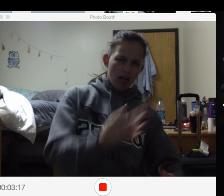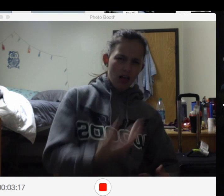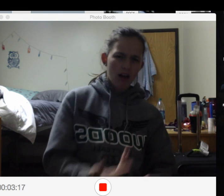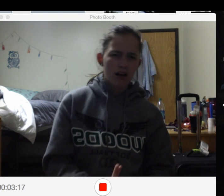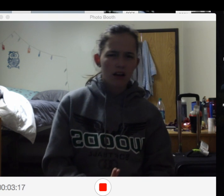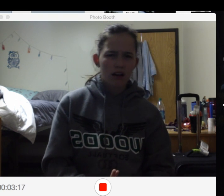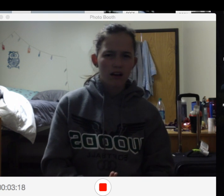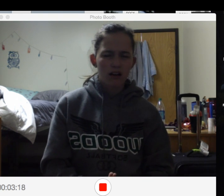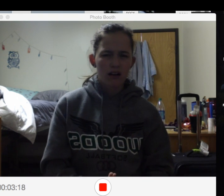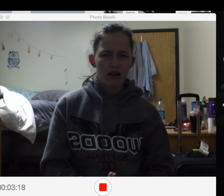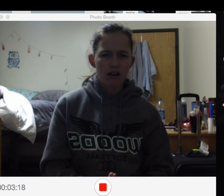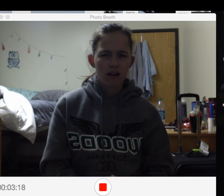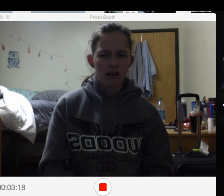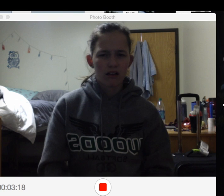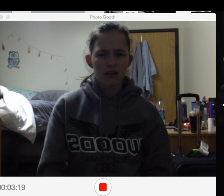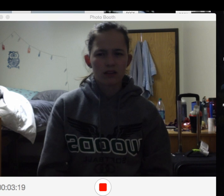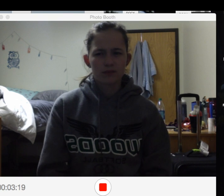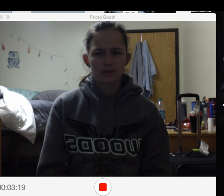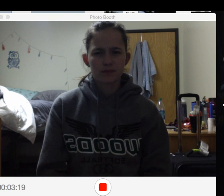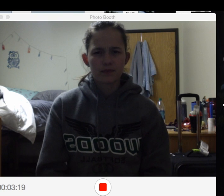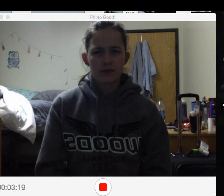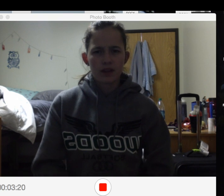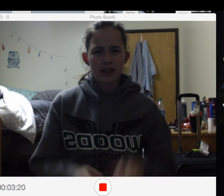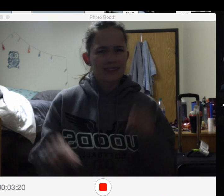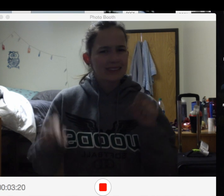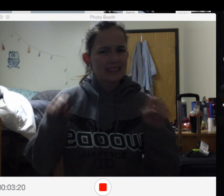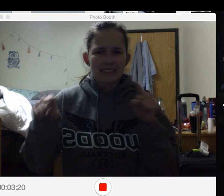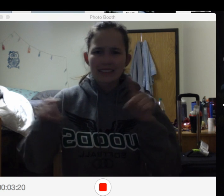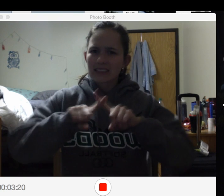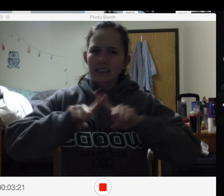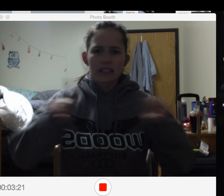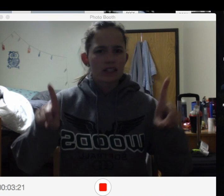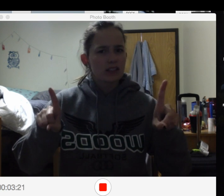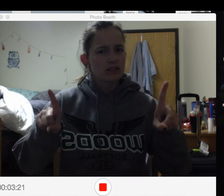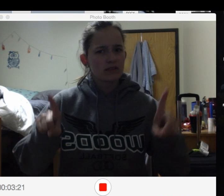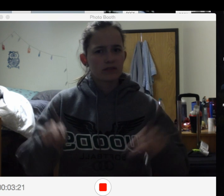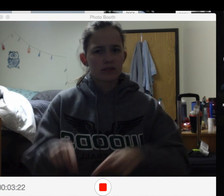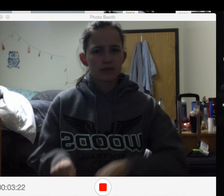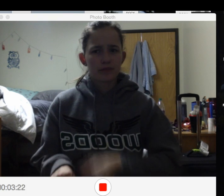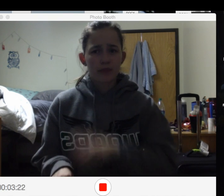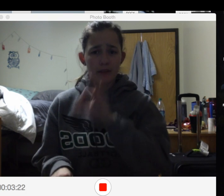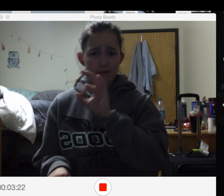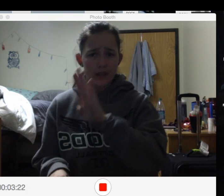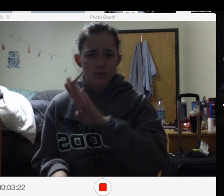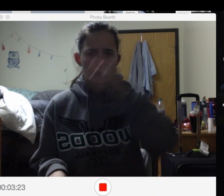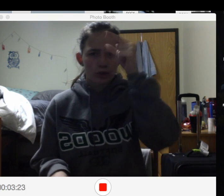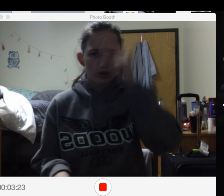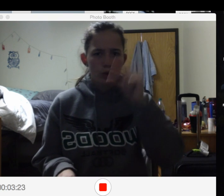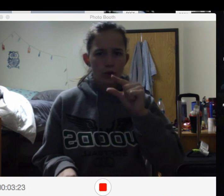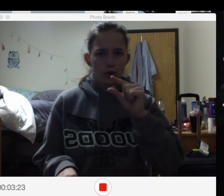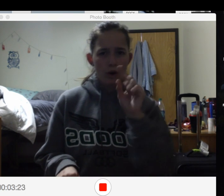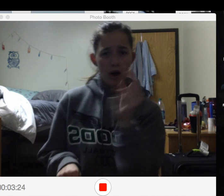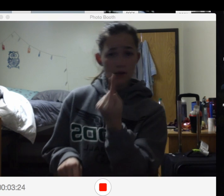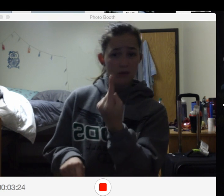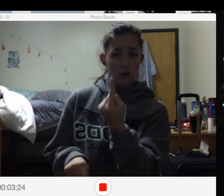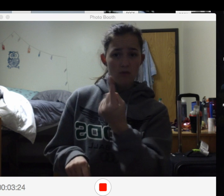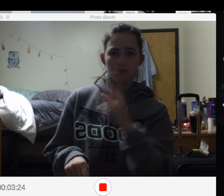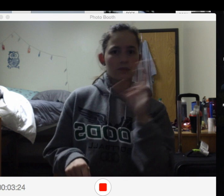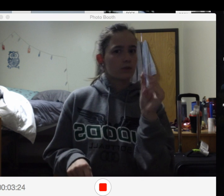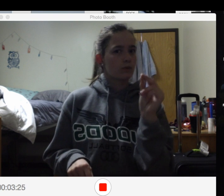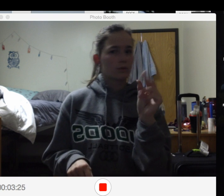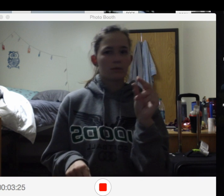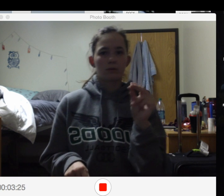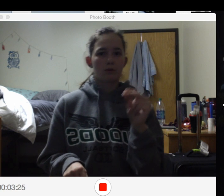of the day at that time. That's how different these results are becoming. So it's not just Google and Facebook either. This